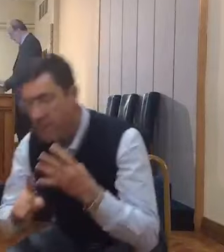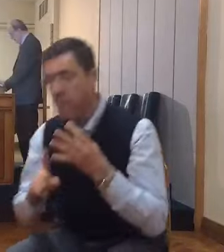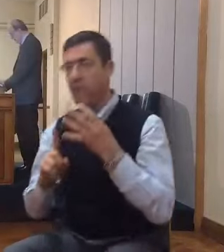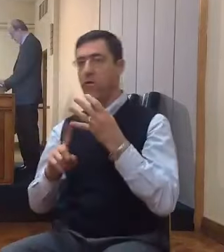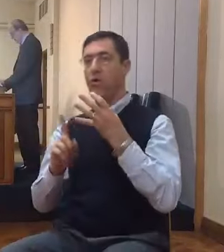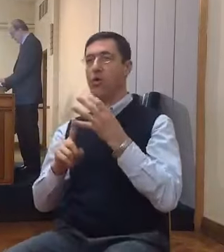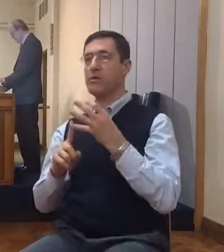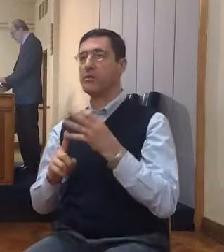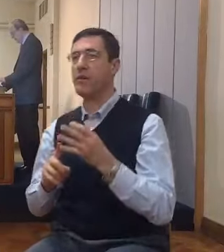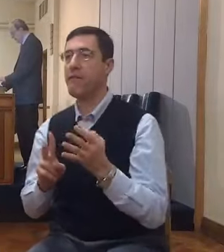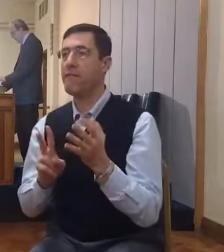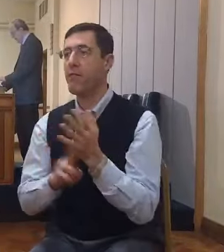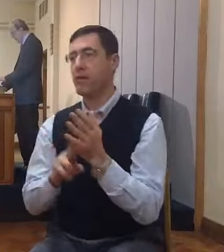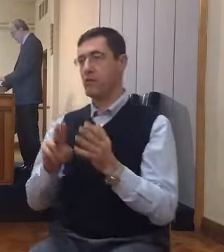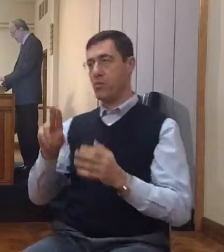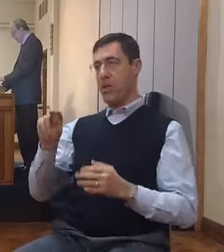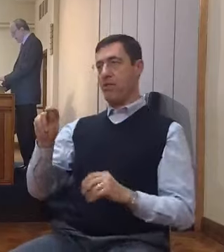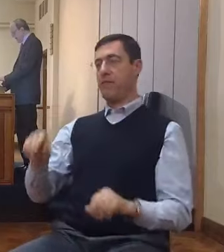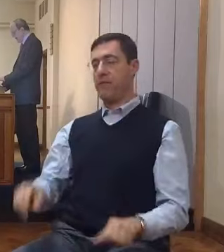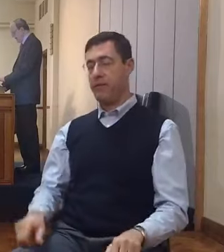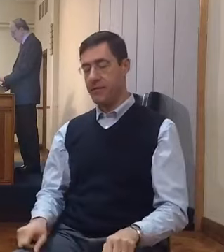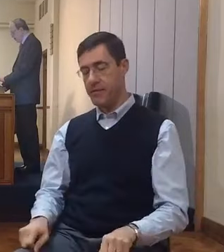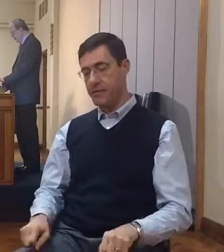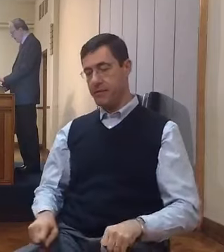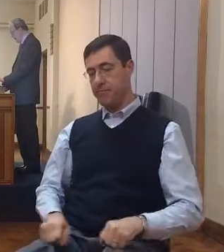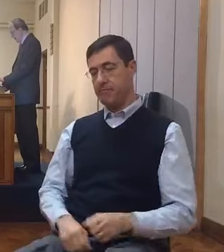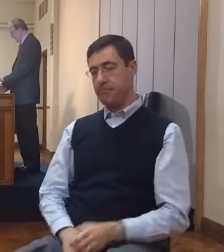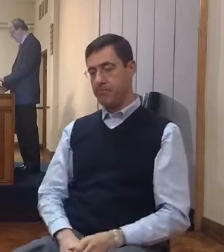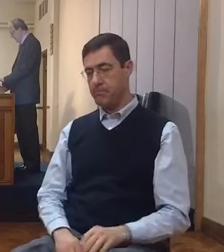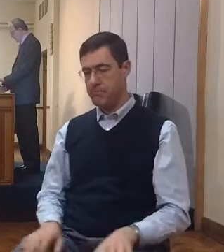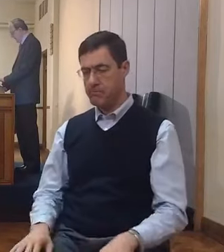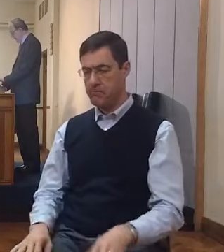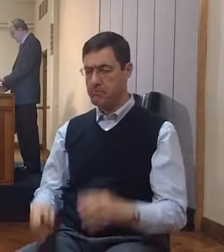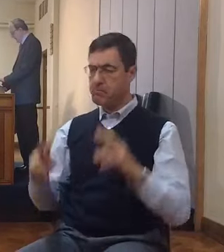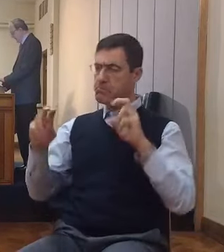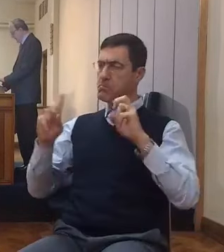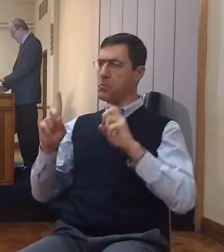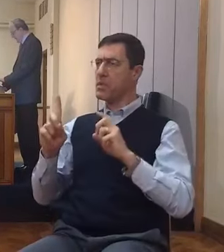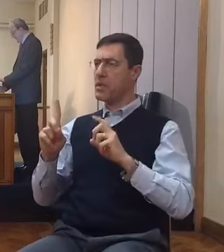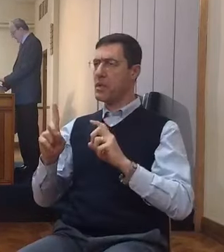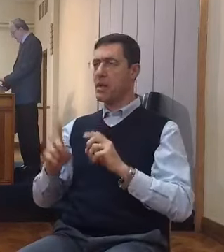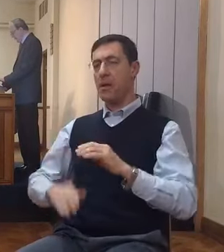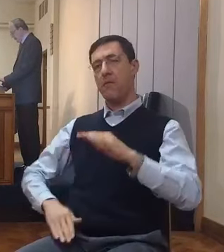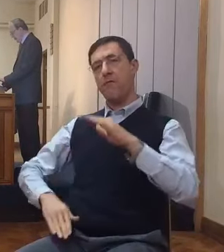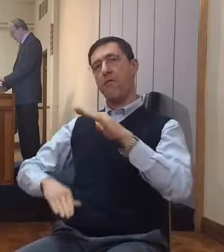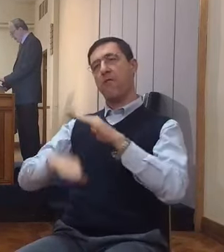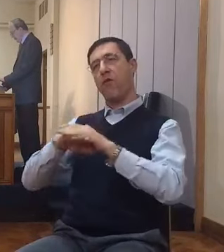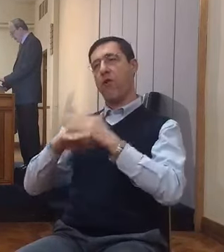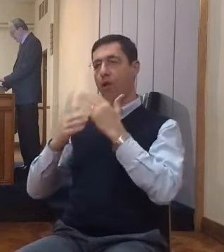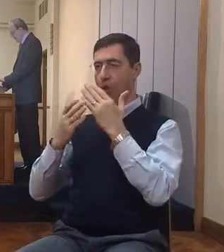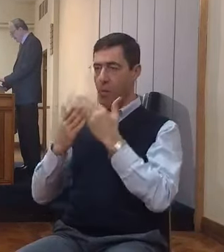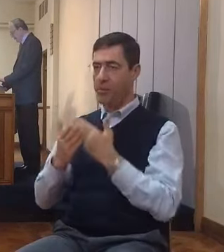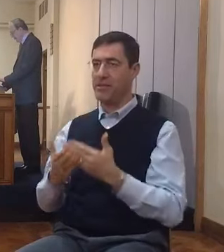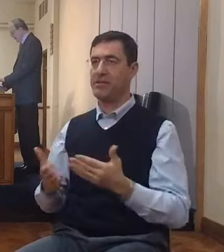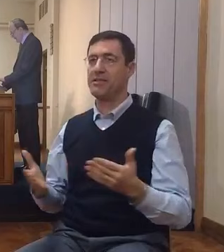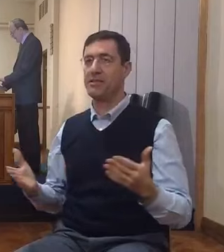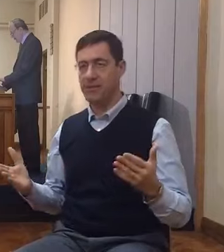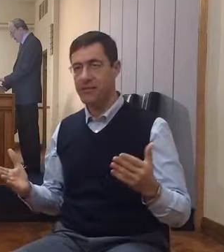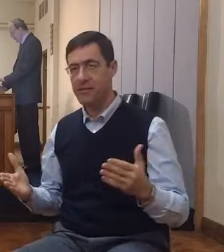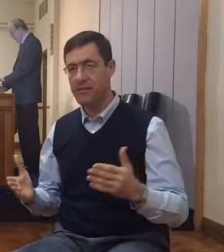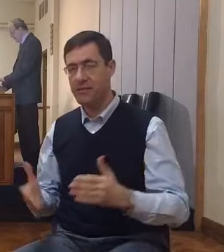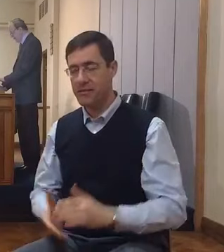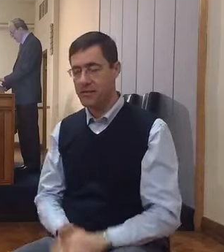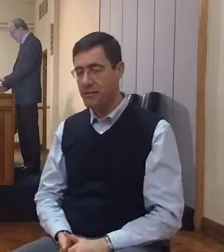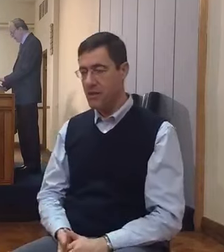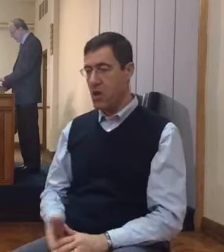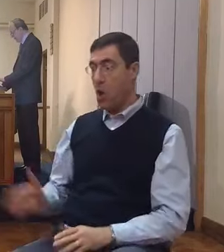And my heading will be complete obedience. And all the cities of those kings and